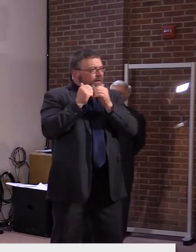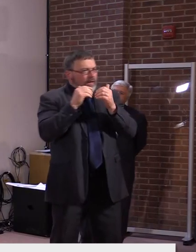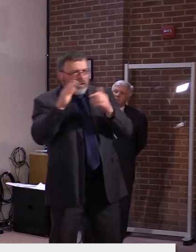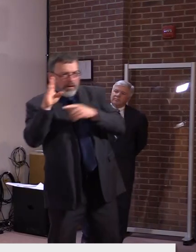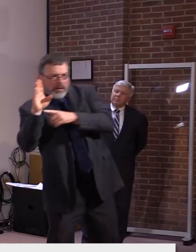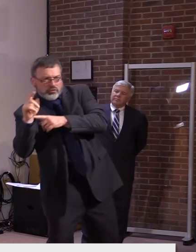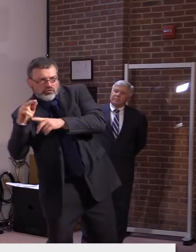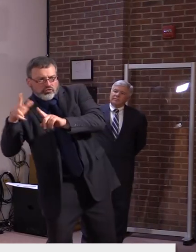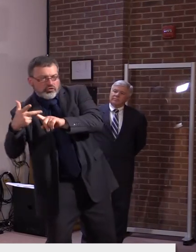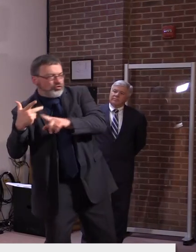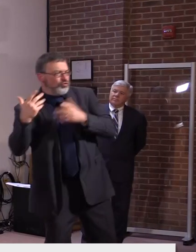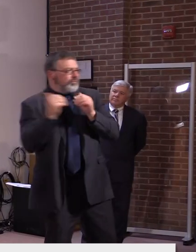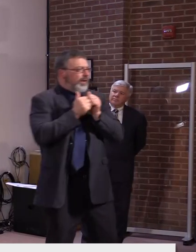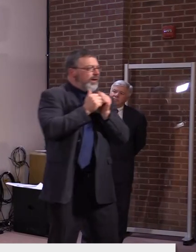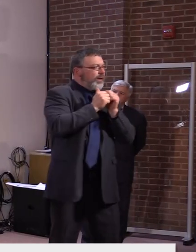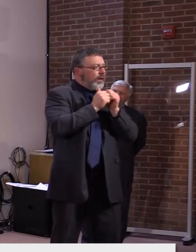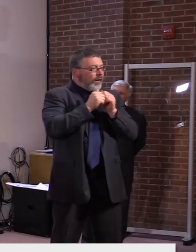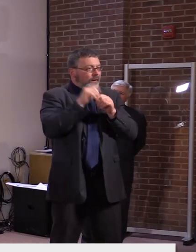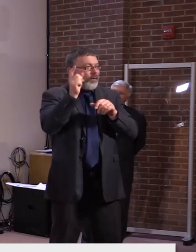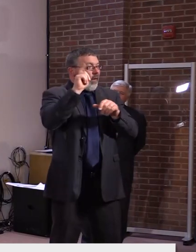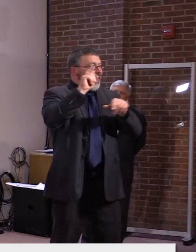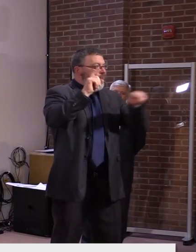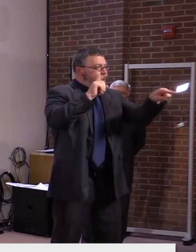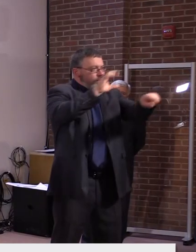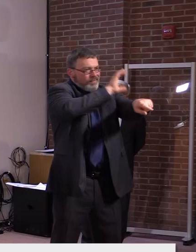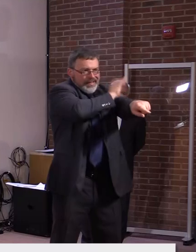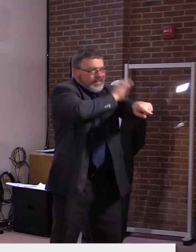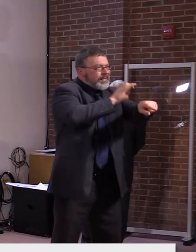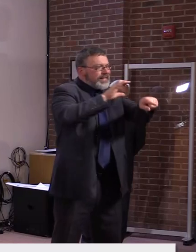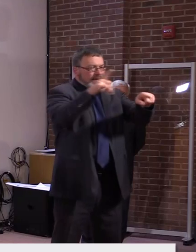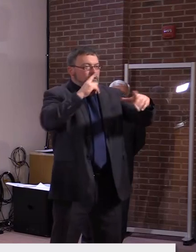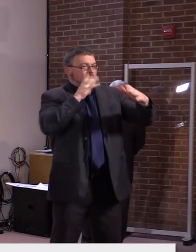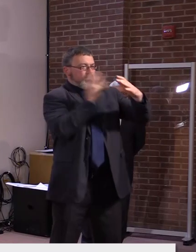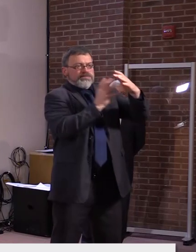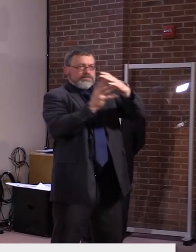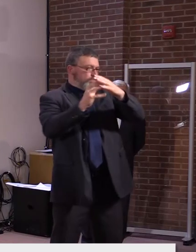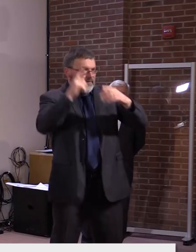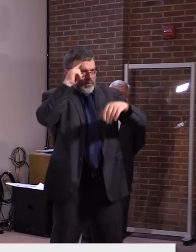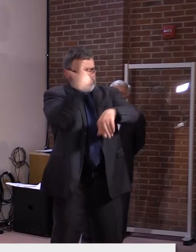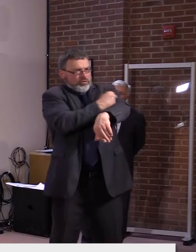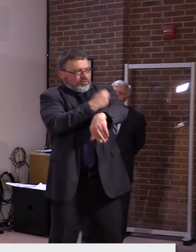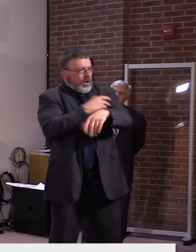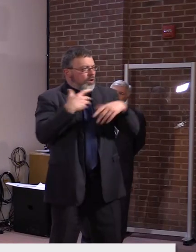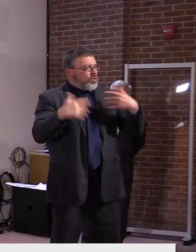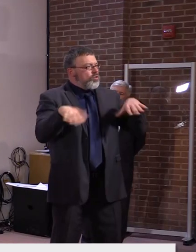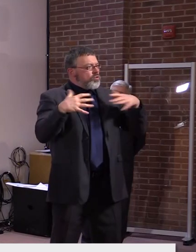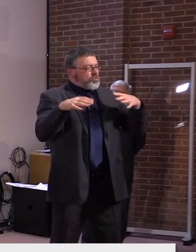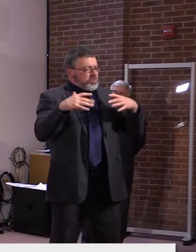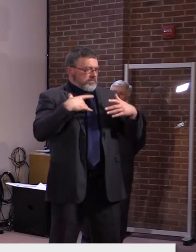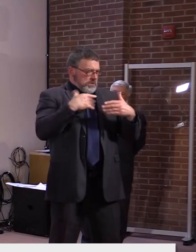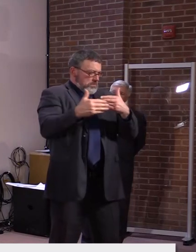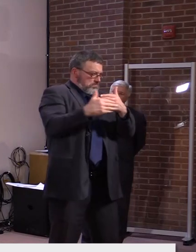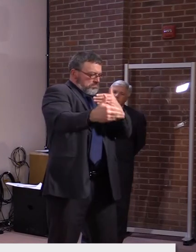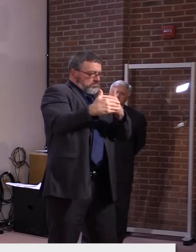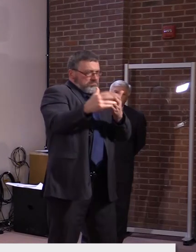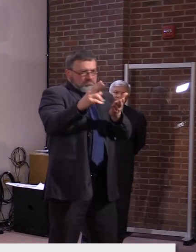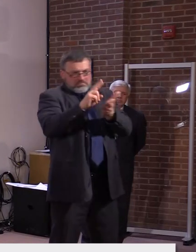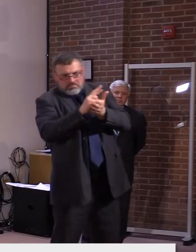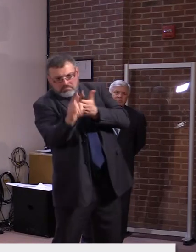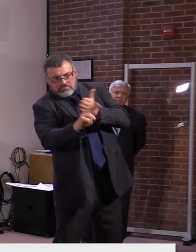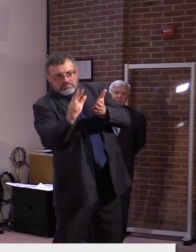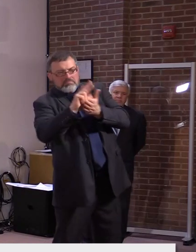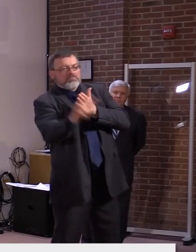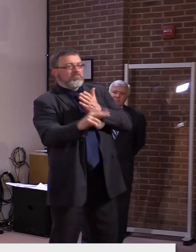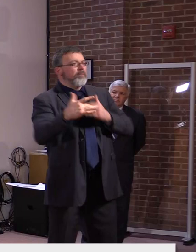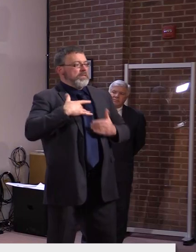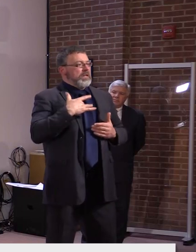the clinics get busier now. The first week, 2 weeks, 3 weeks was a little bit slow. It